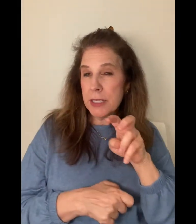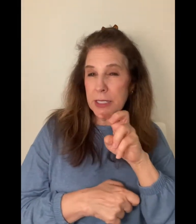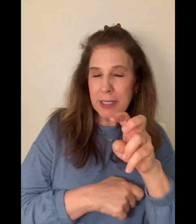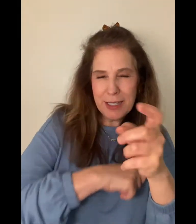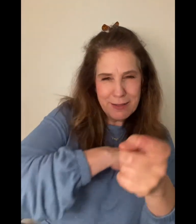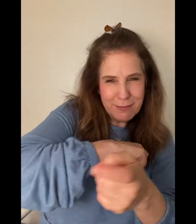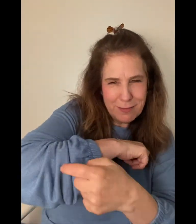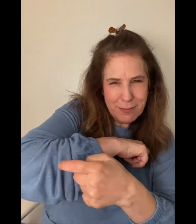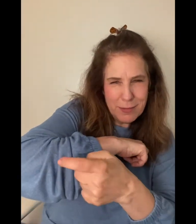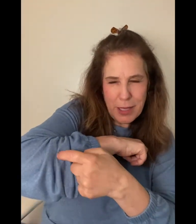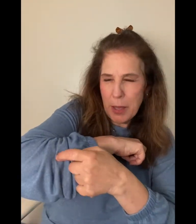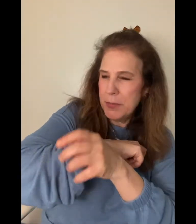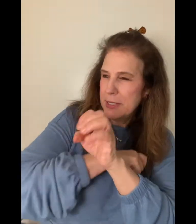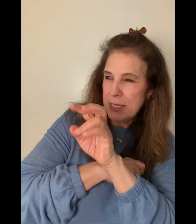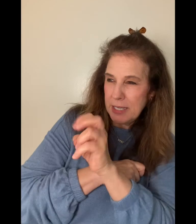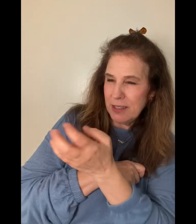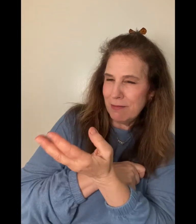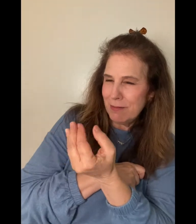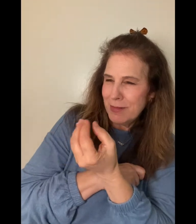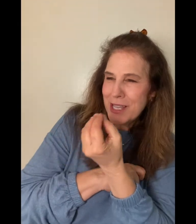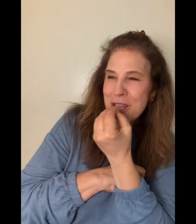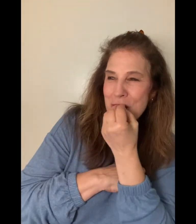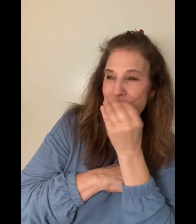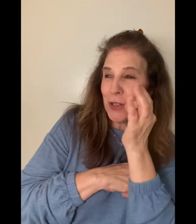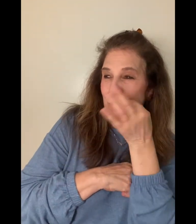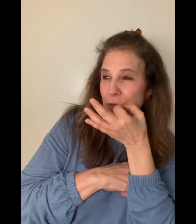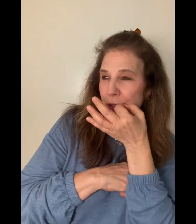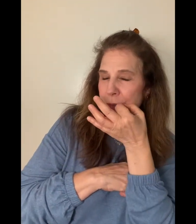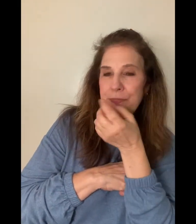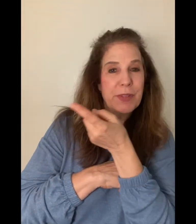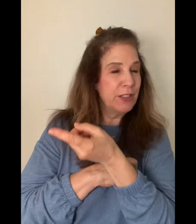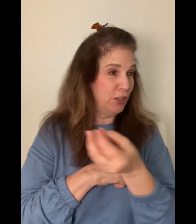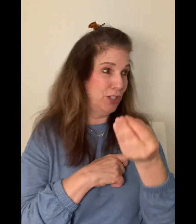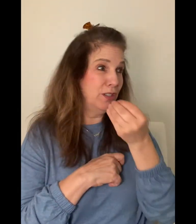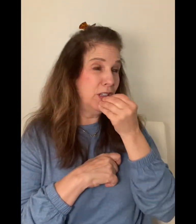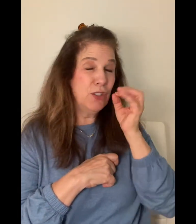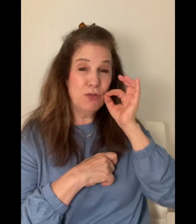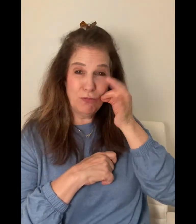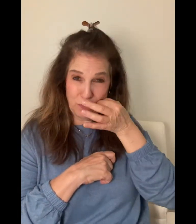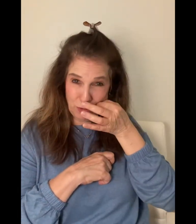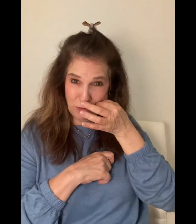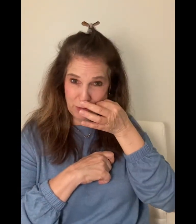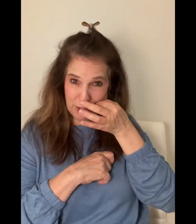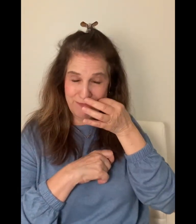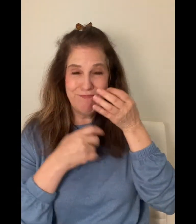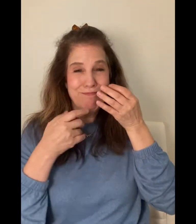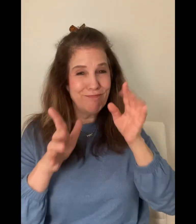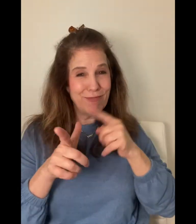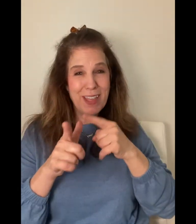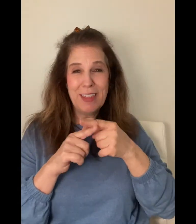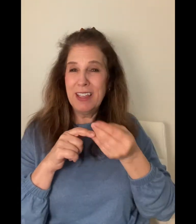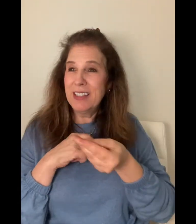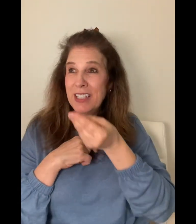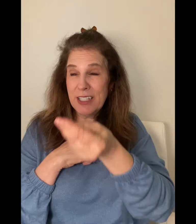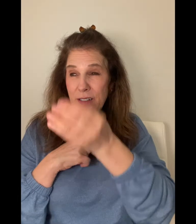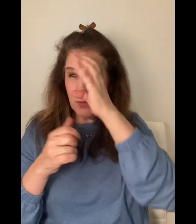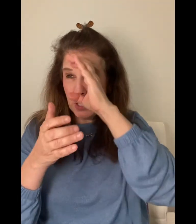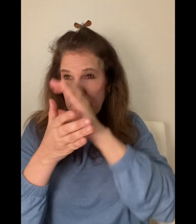punished. All three of them get punished. That's how usually we know the story. But it also ends, really, the Hebrew